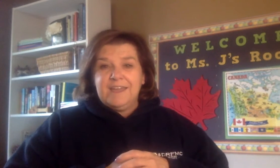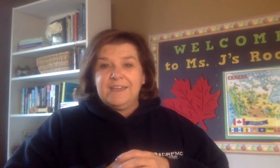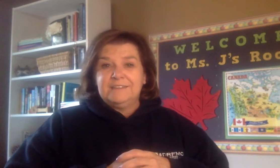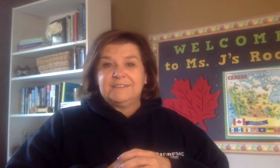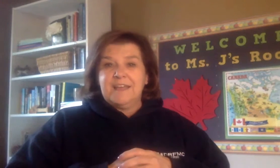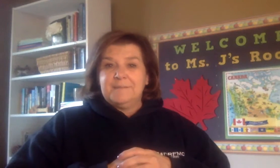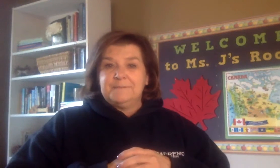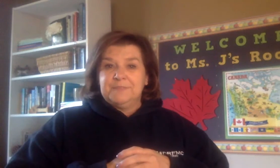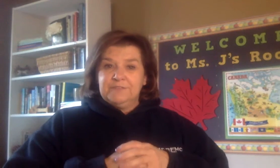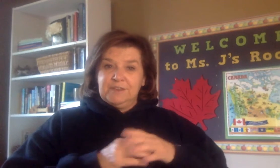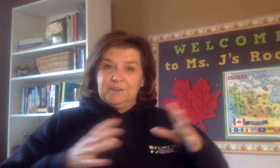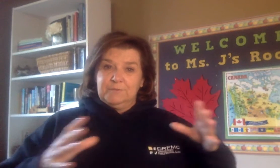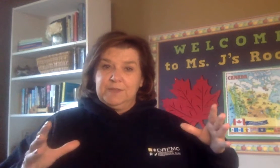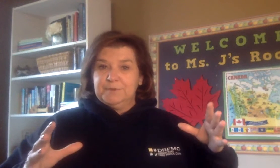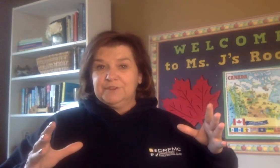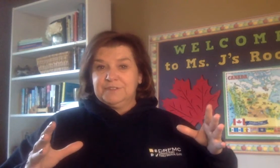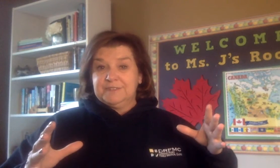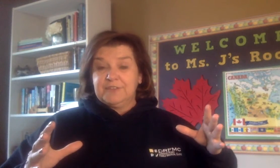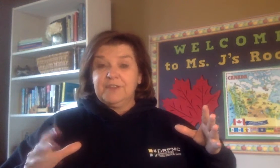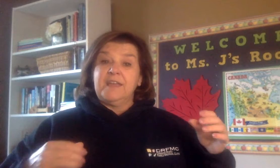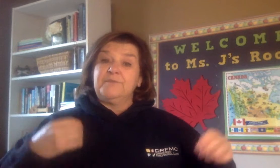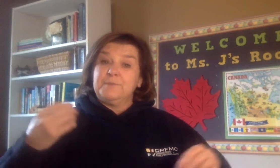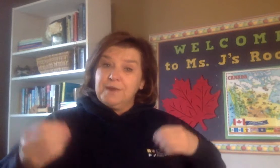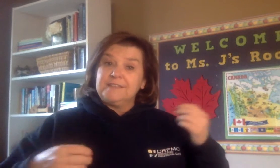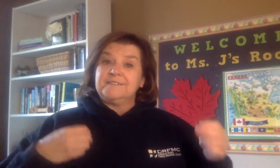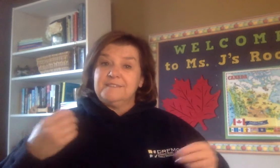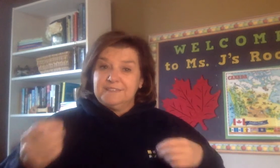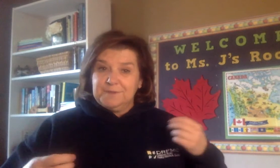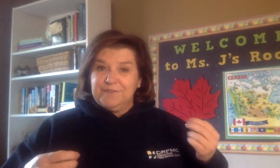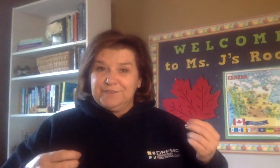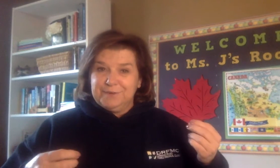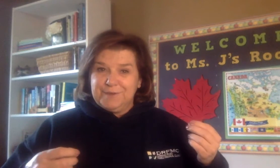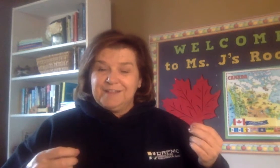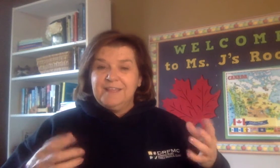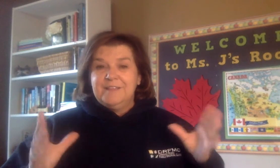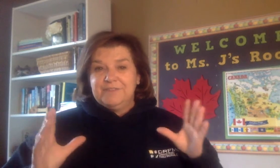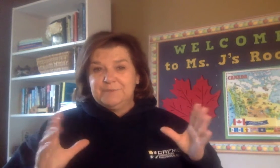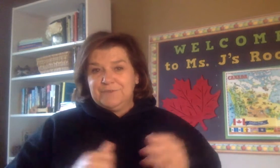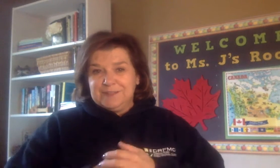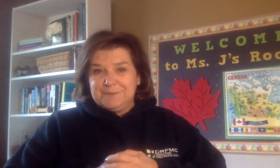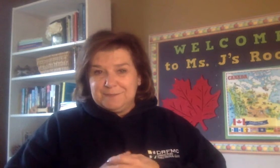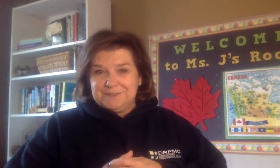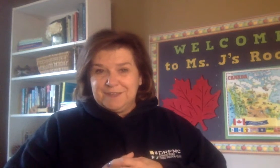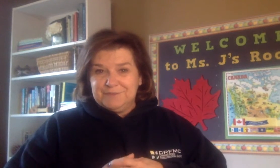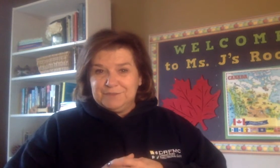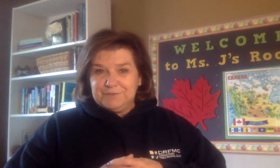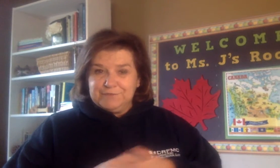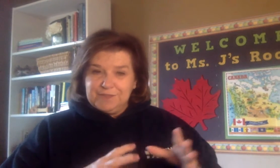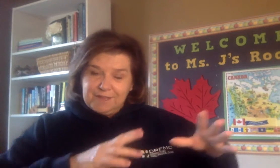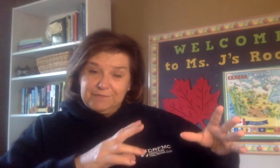And then we can put it all together. And if we practice this way for a little while, then we'll finally be able to kind of do it